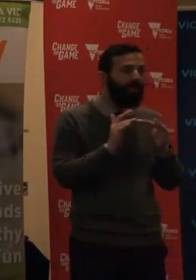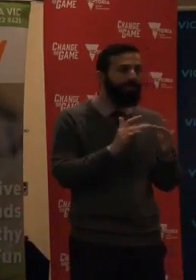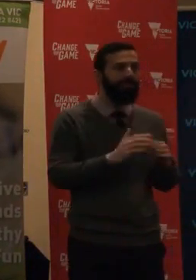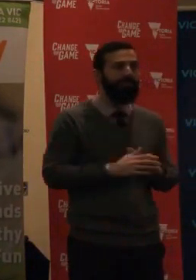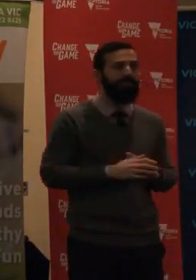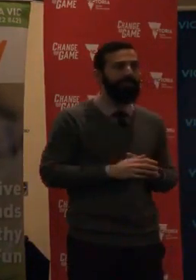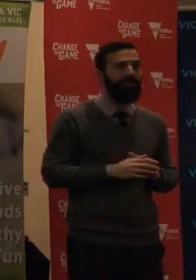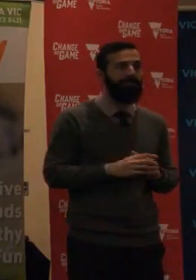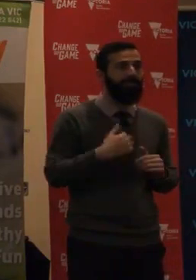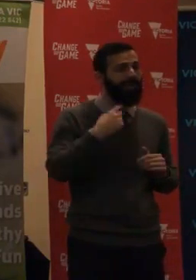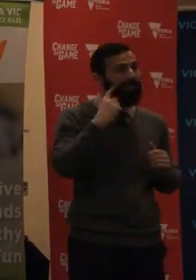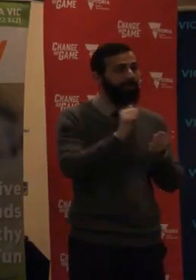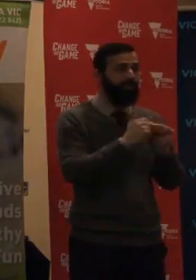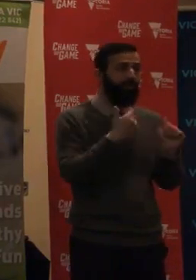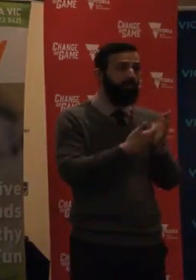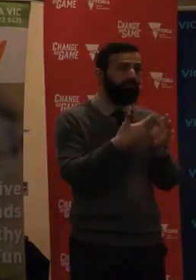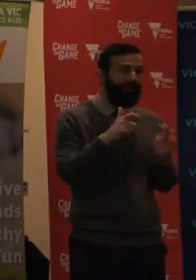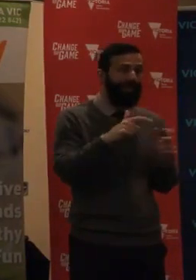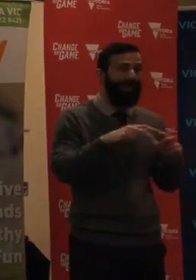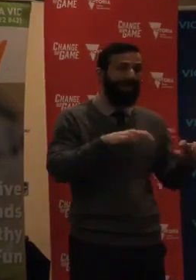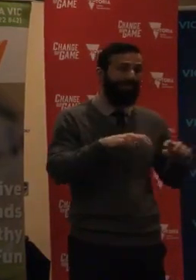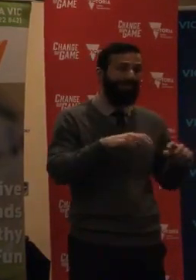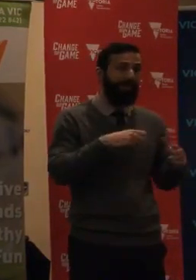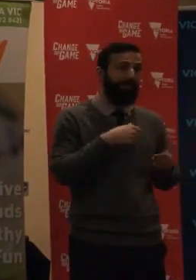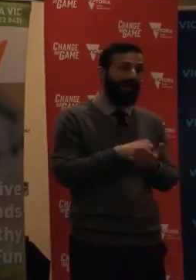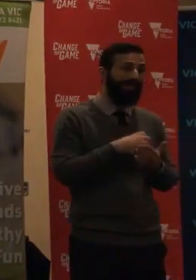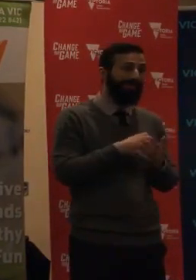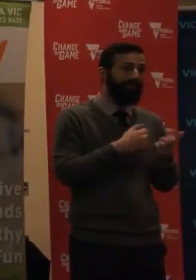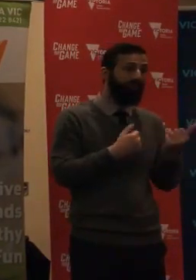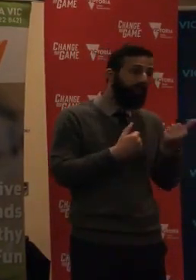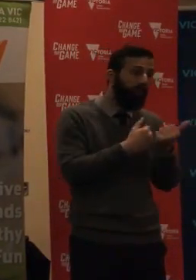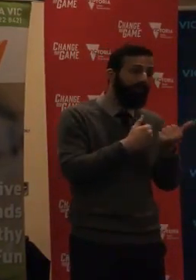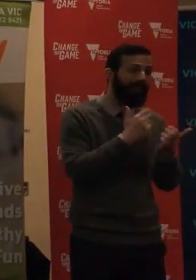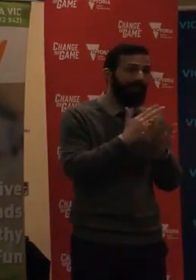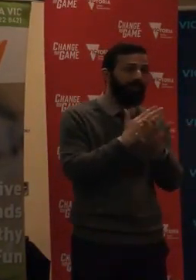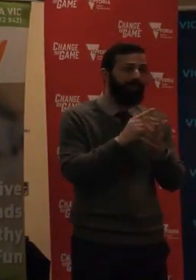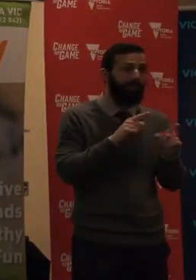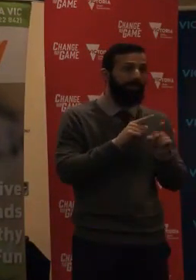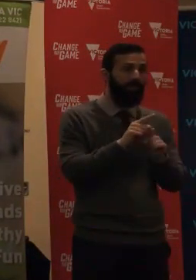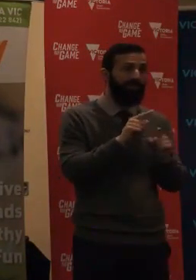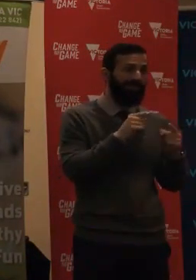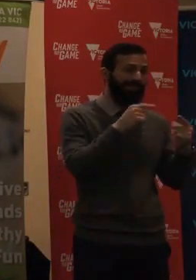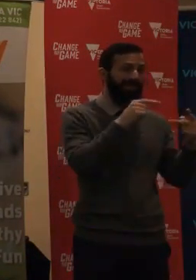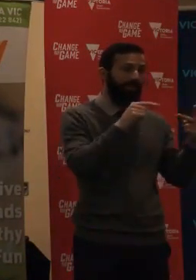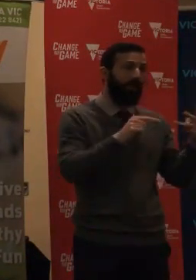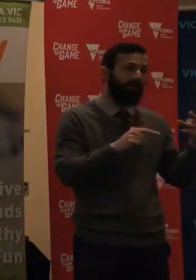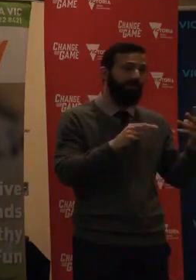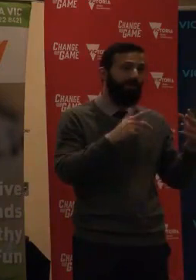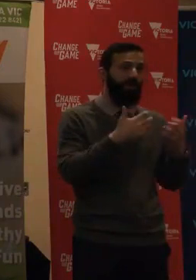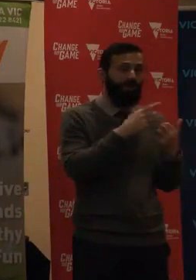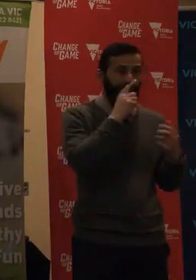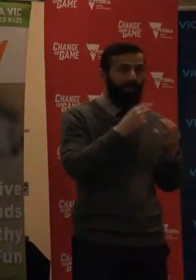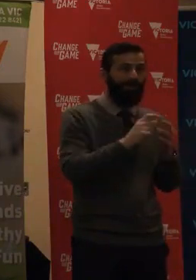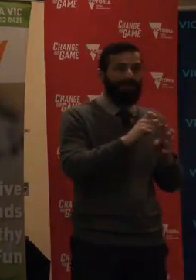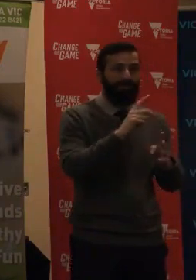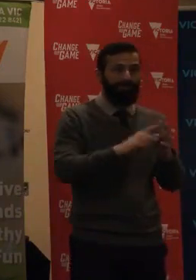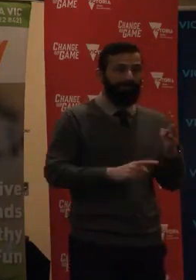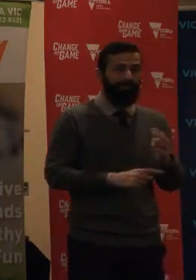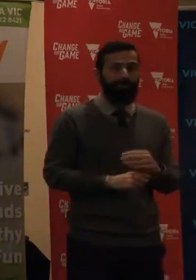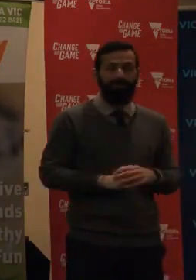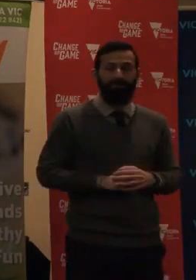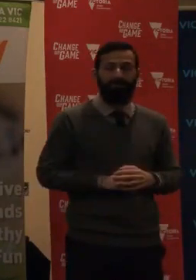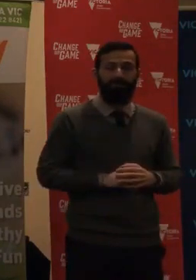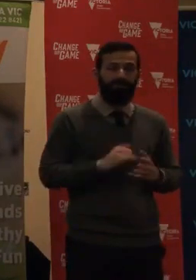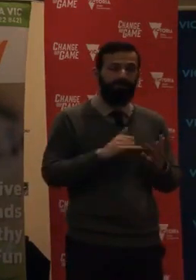As I say, I think that sport, recreation, and activity-based supports certainly tick most of those boxes for many people with disability,